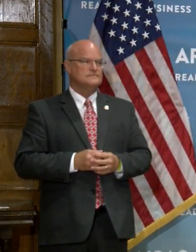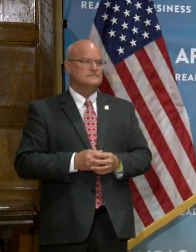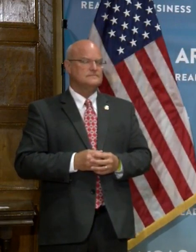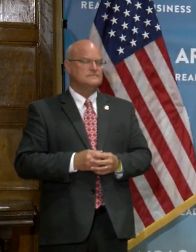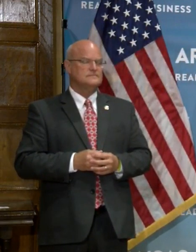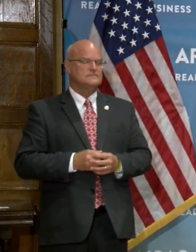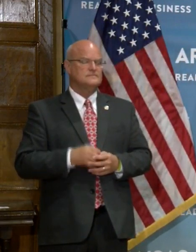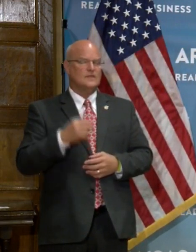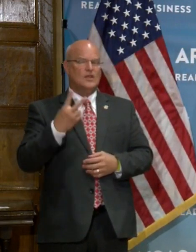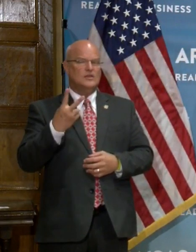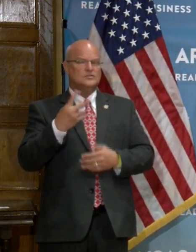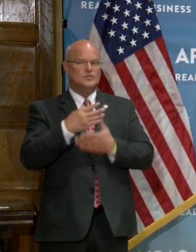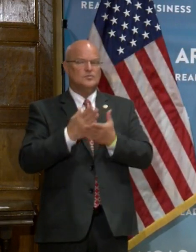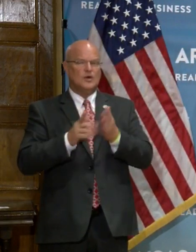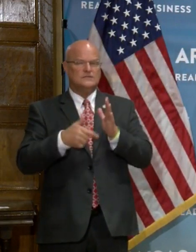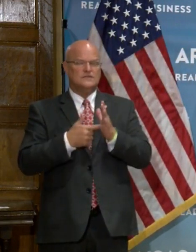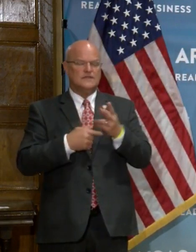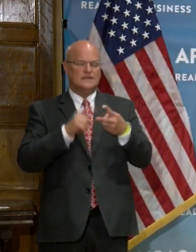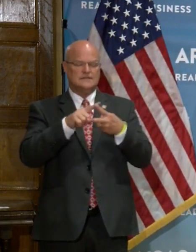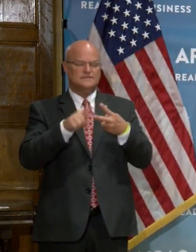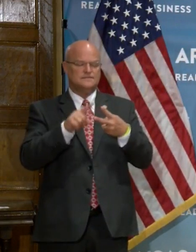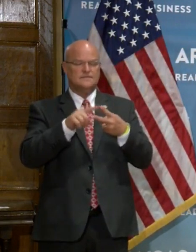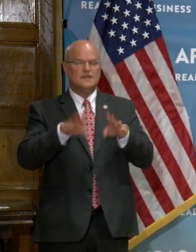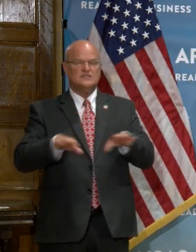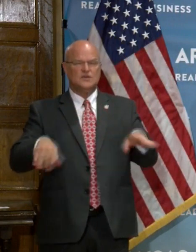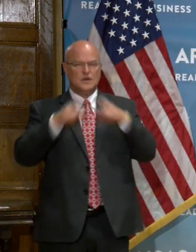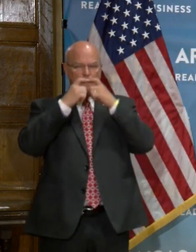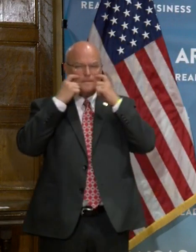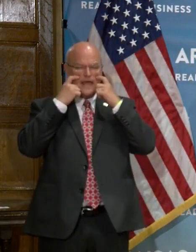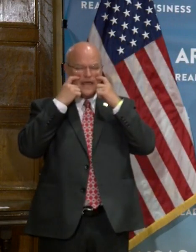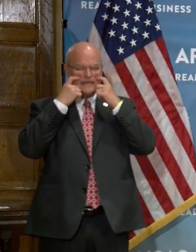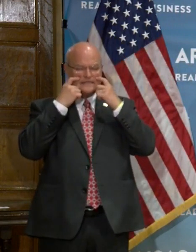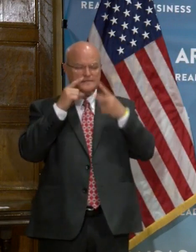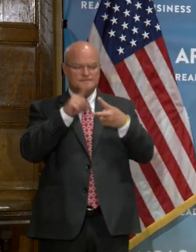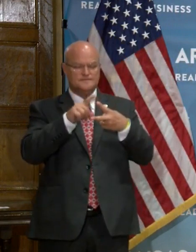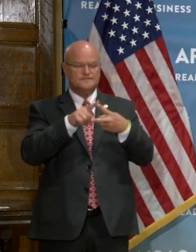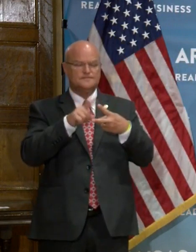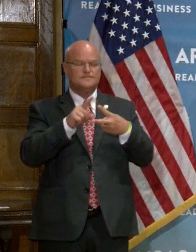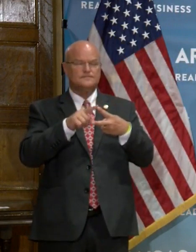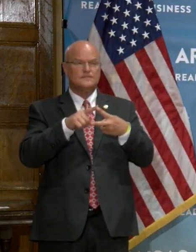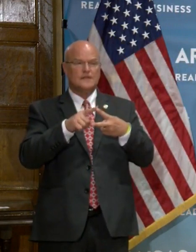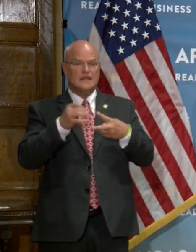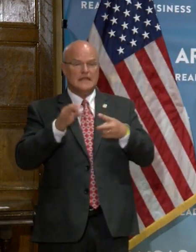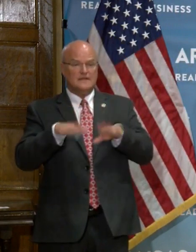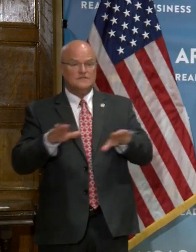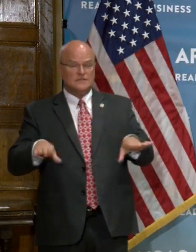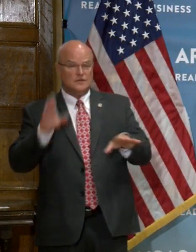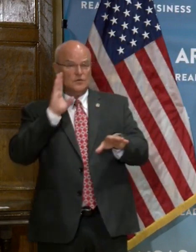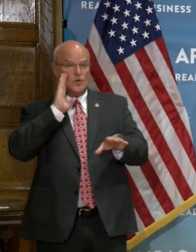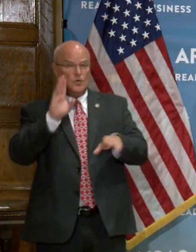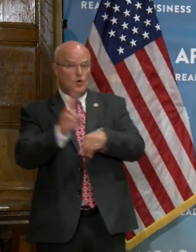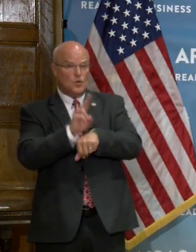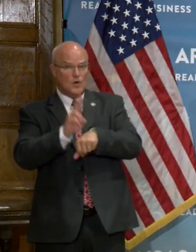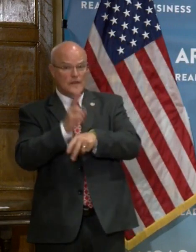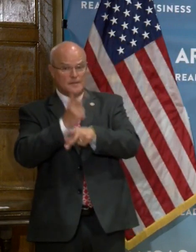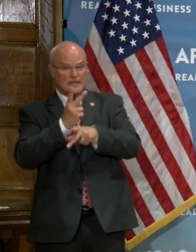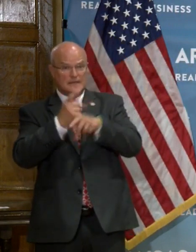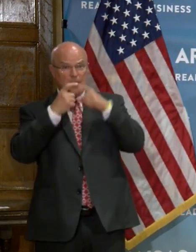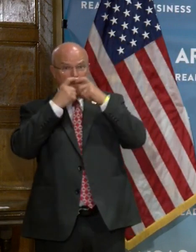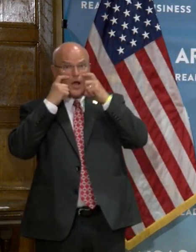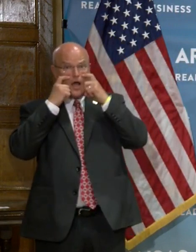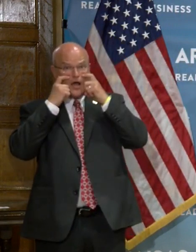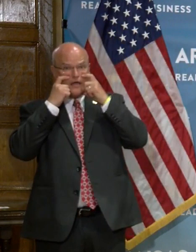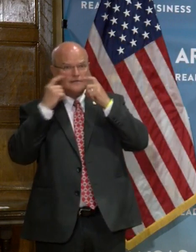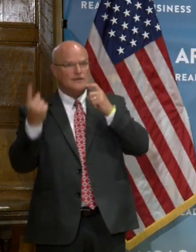There's two aspects of this with children and masks, at least two aspects. One is whether children will wear them and keep them on, and